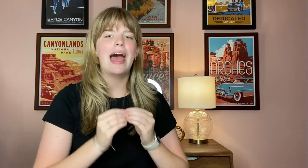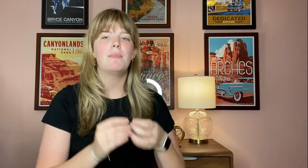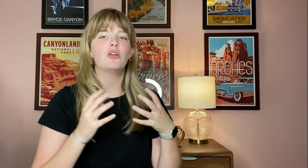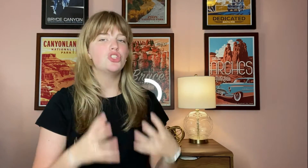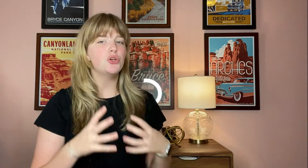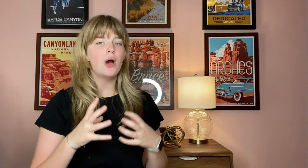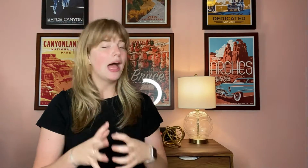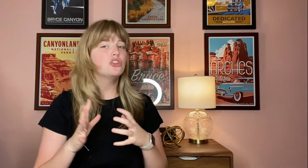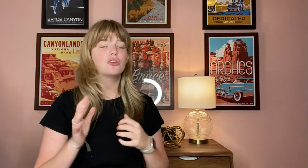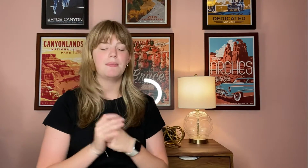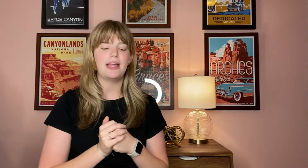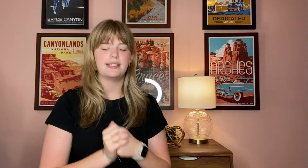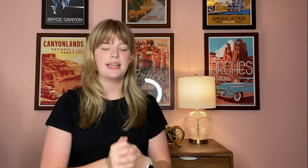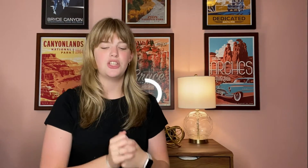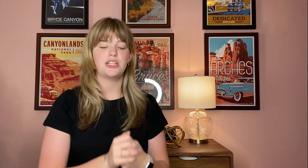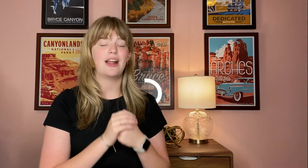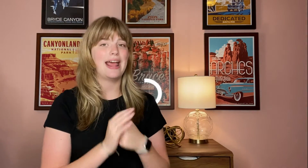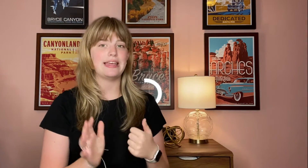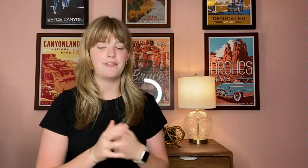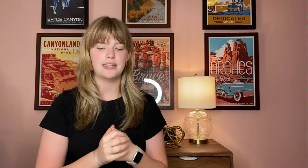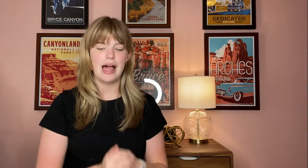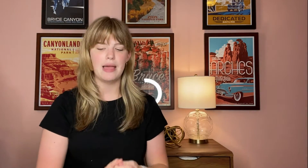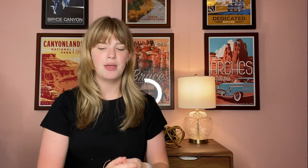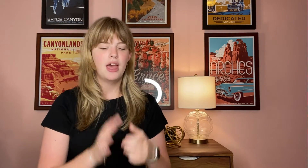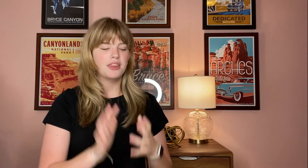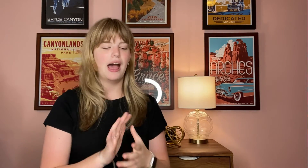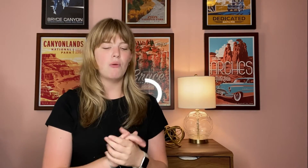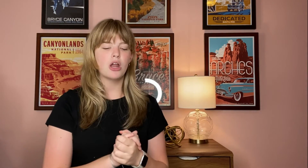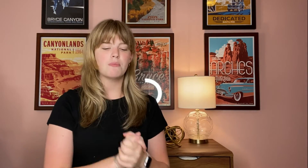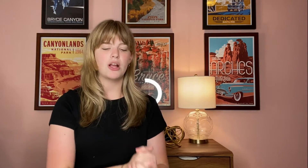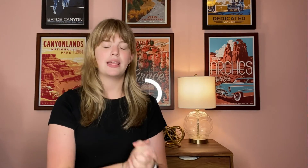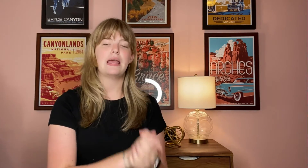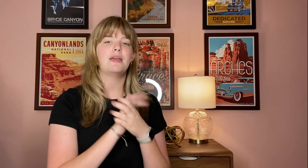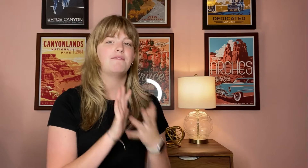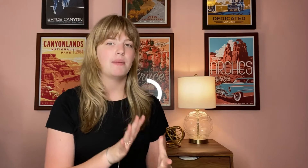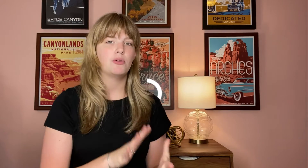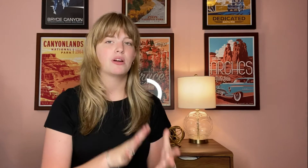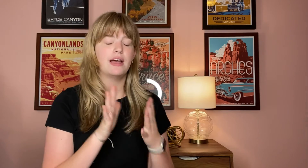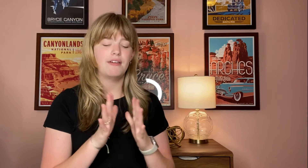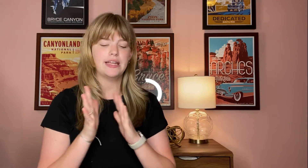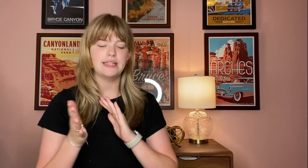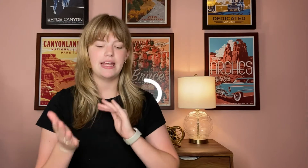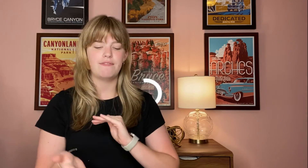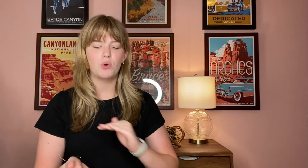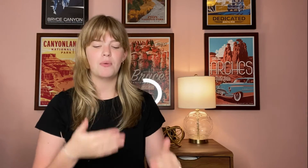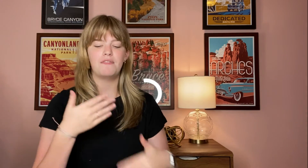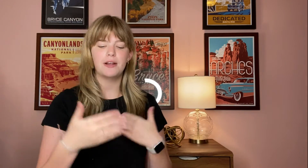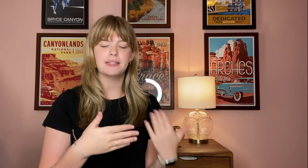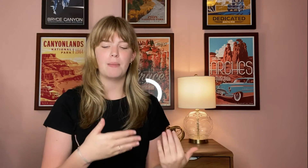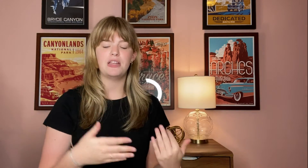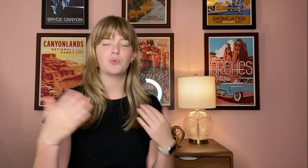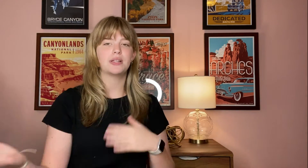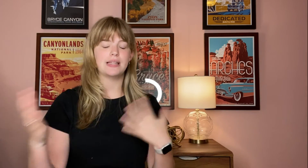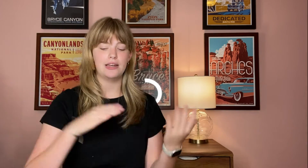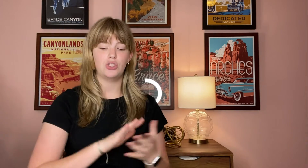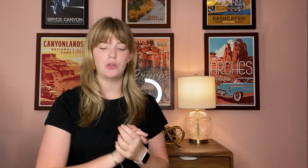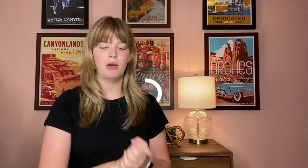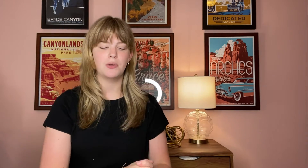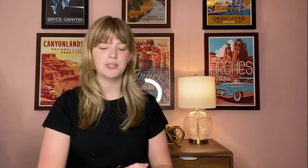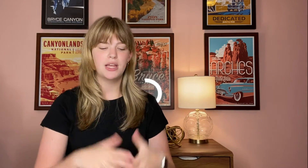about 200 men stationed here at any given time. The high water mark came in February of 1884 when various companies were assigned to the posts.